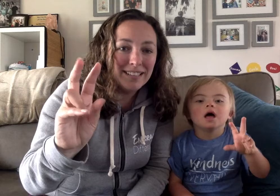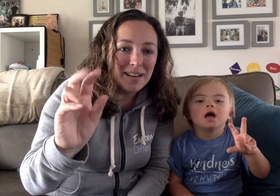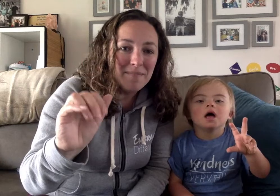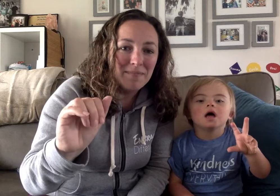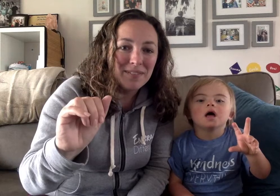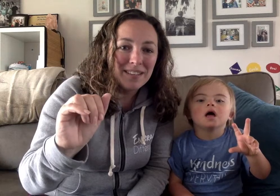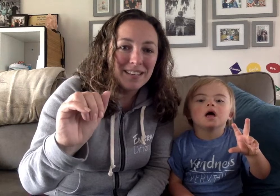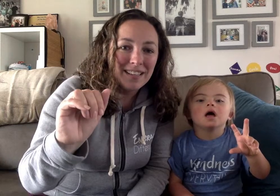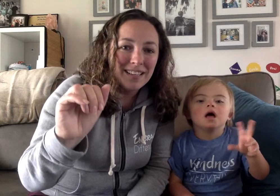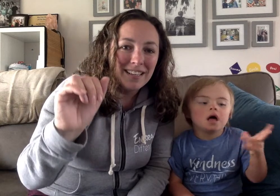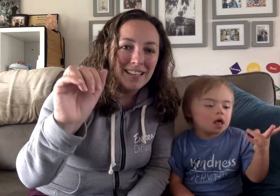Yep.